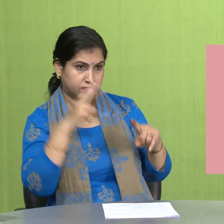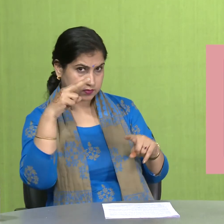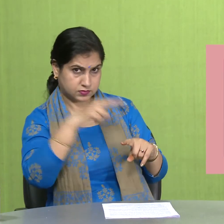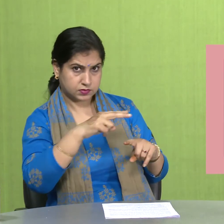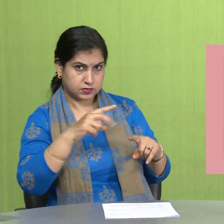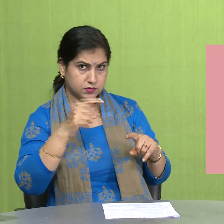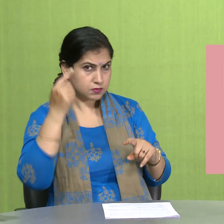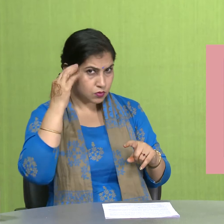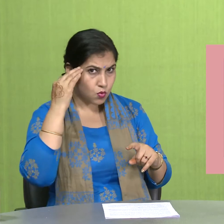now?